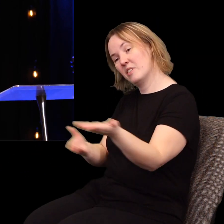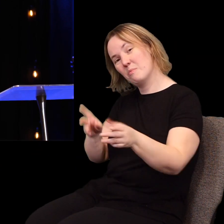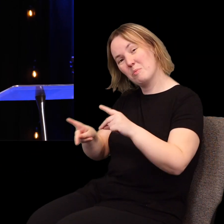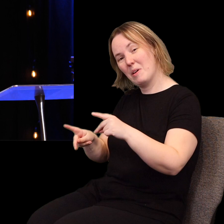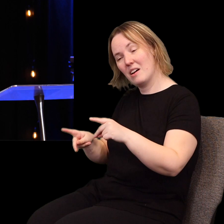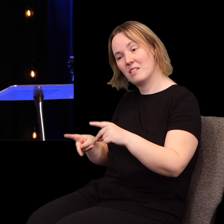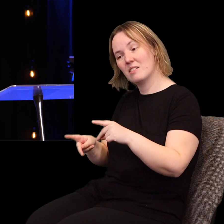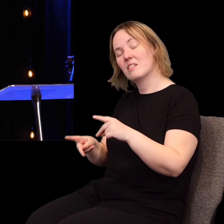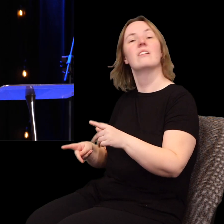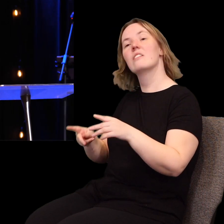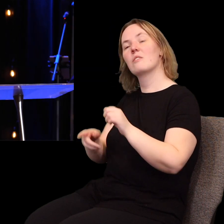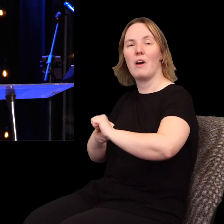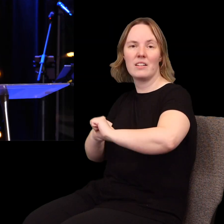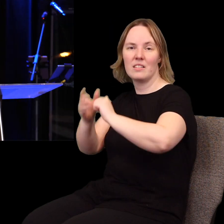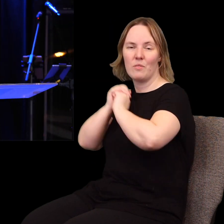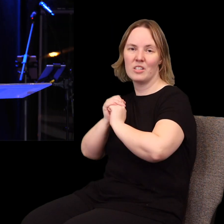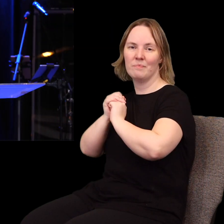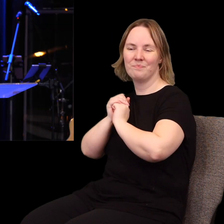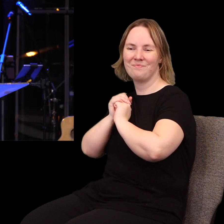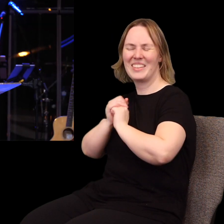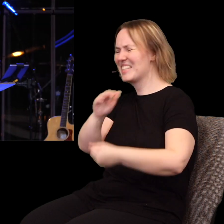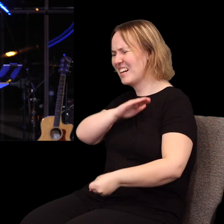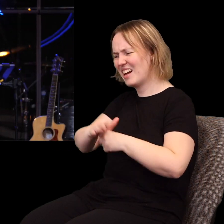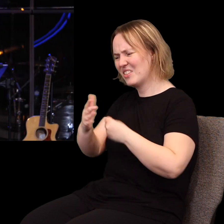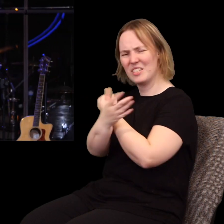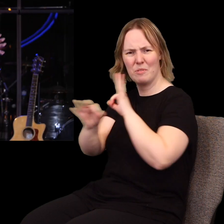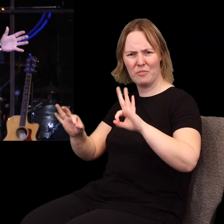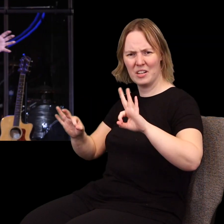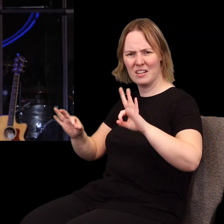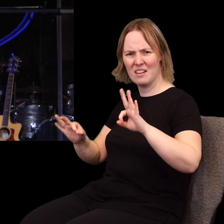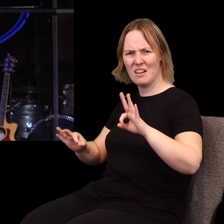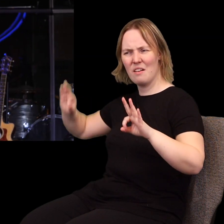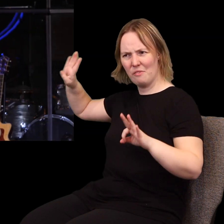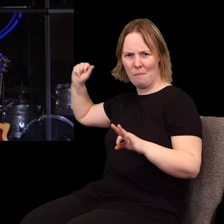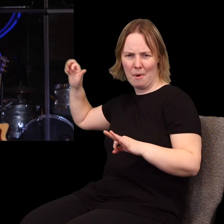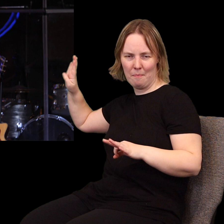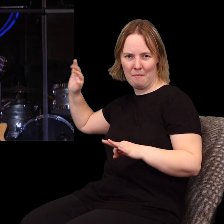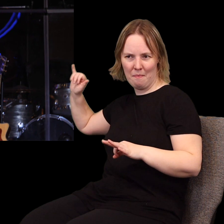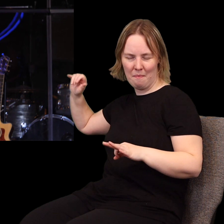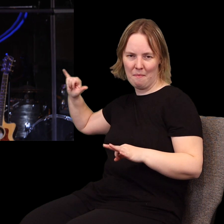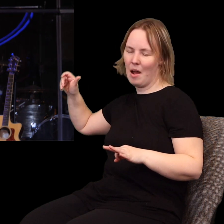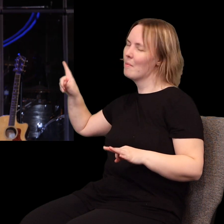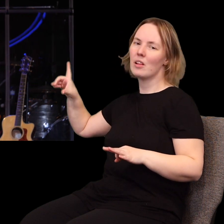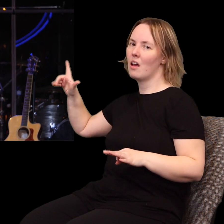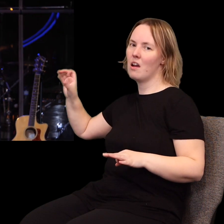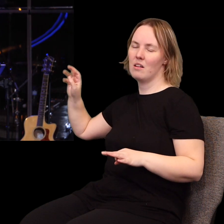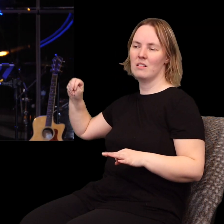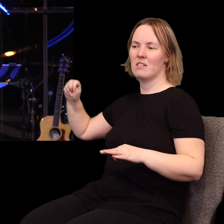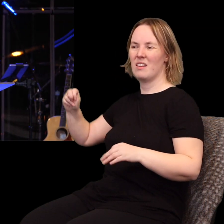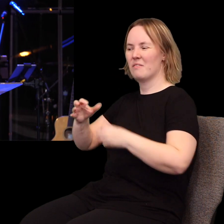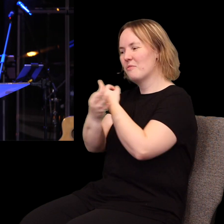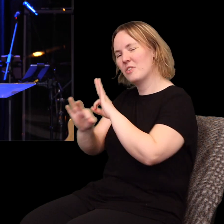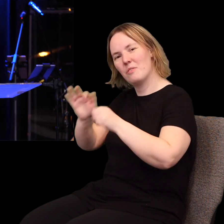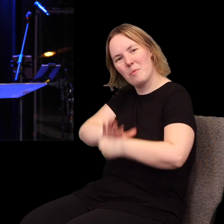back to their practice of worship. Because he understood it wasn't enough just to be free from Babylon, just be free from oppression,